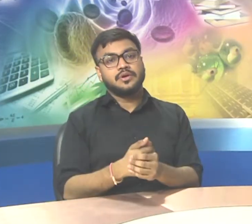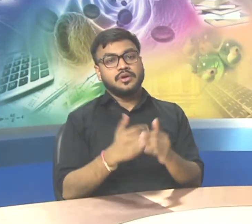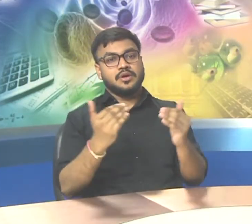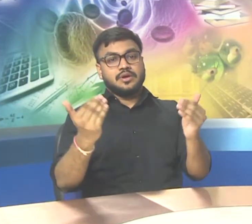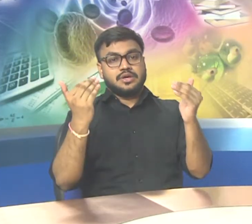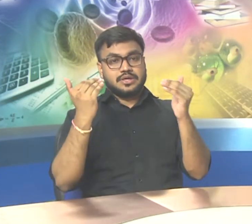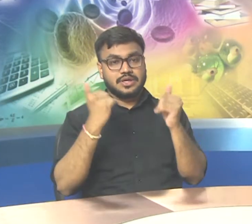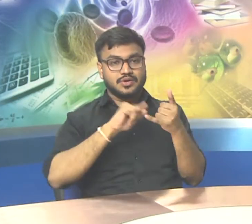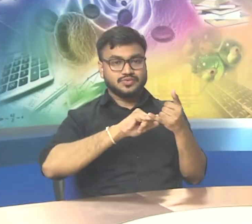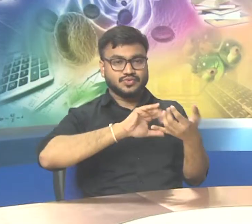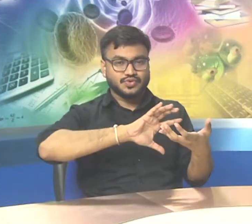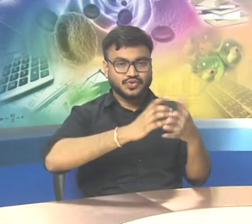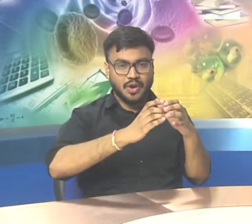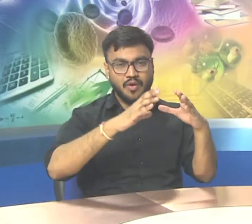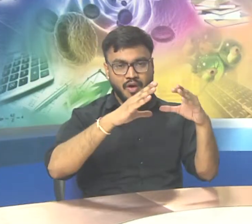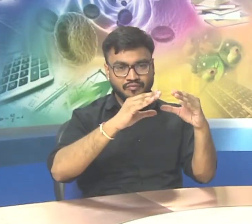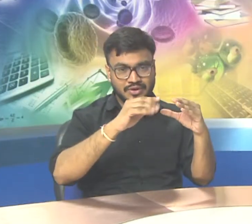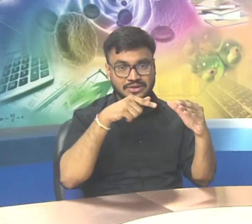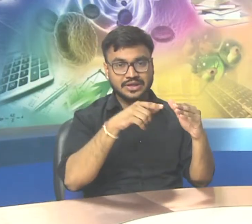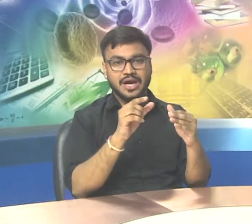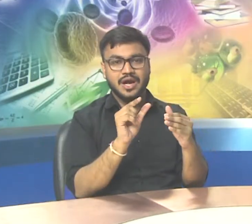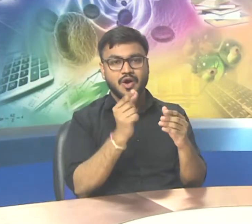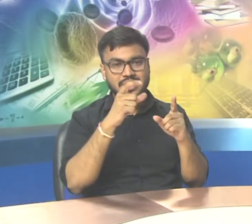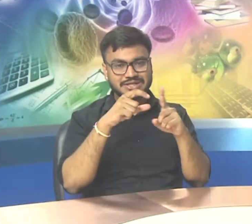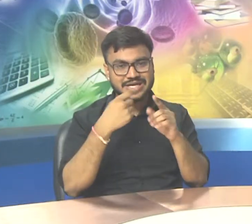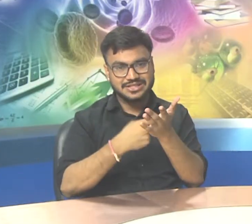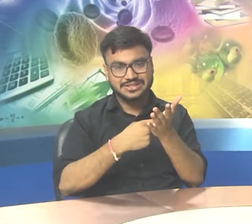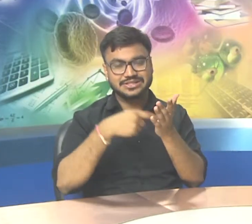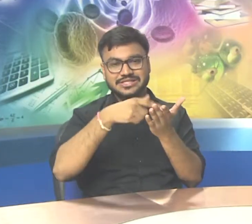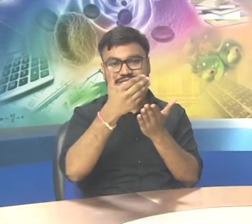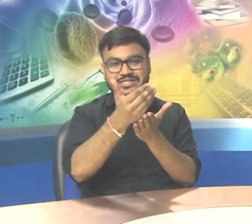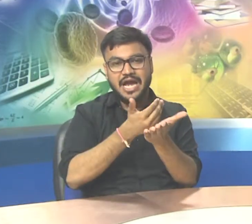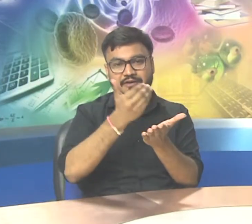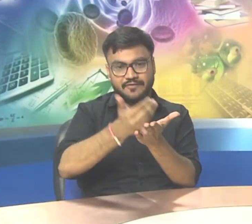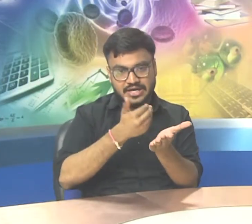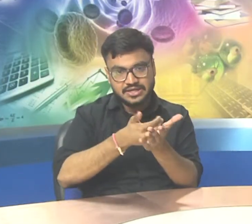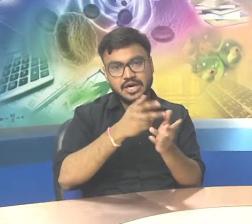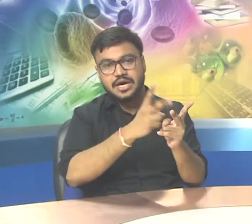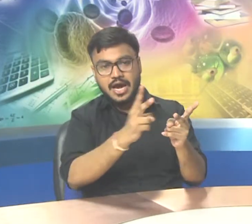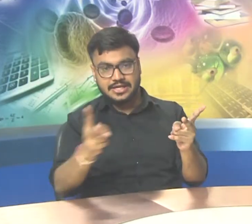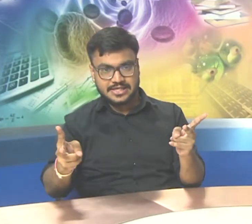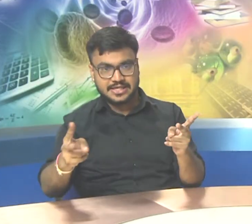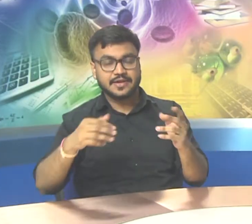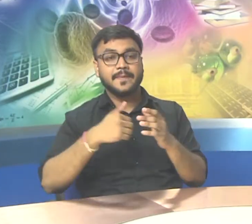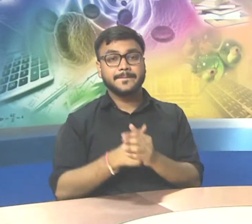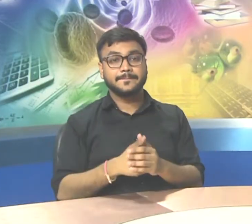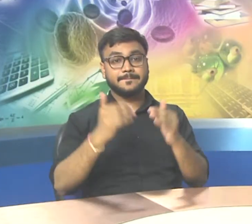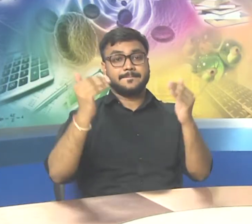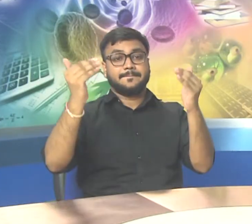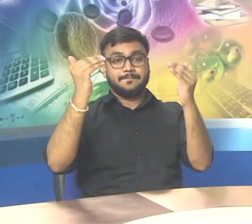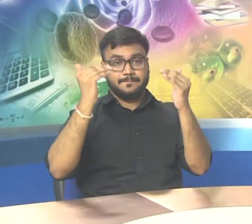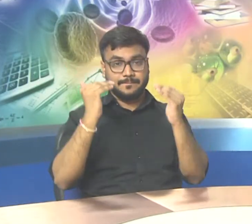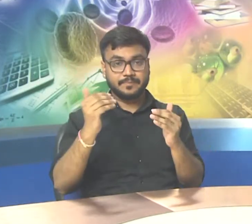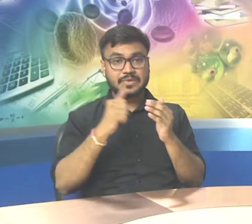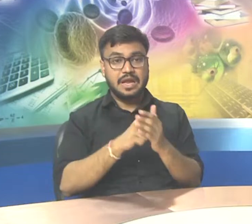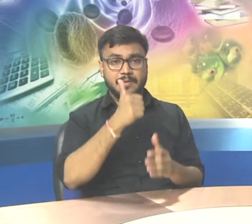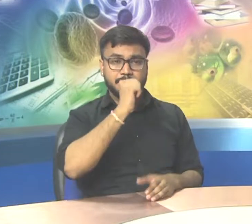solid like rice and fruits, semi-solid like curd and porridge, and liquid